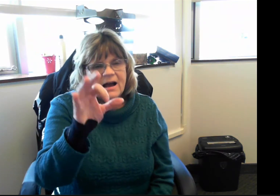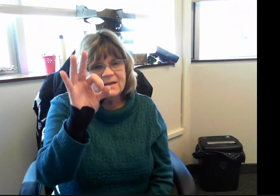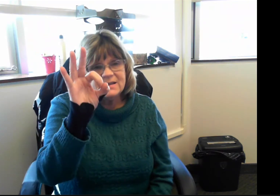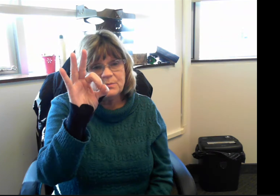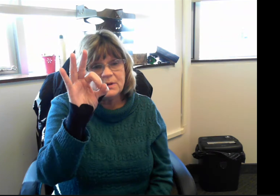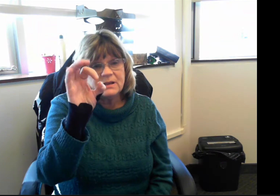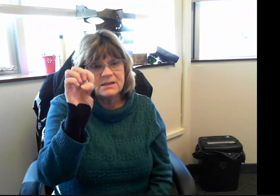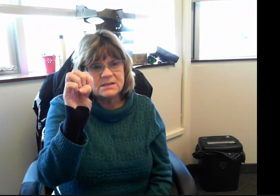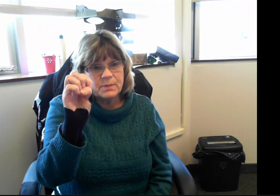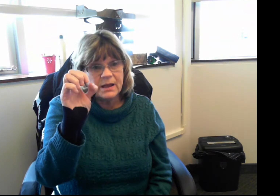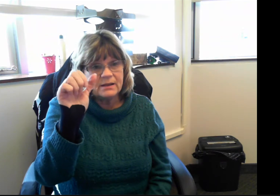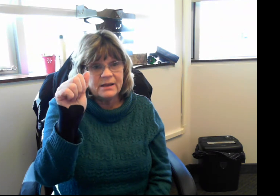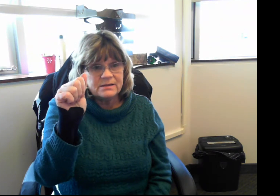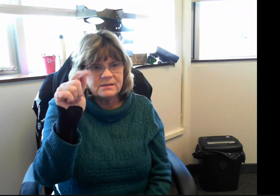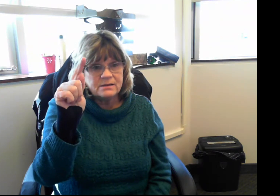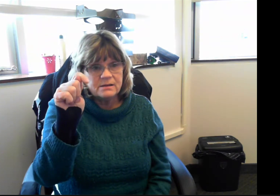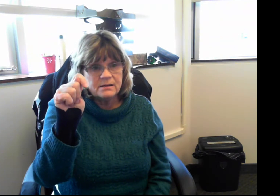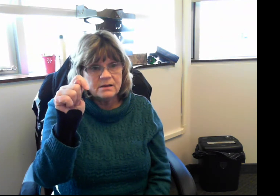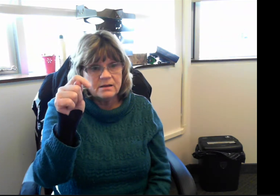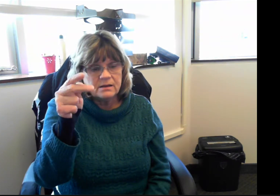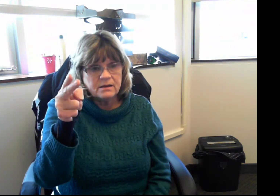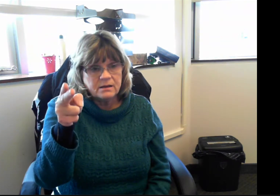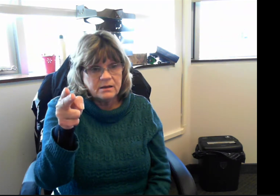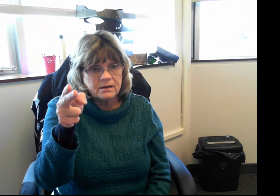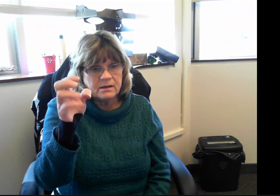I typically spell it,